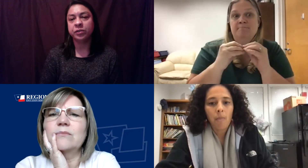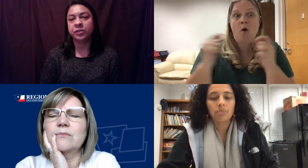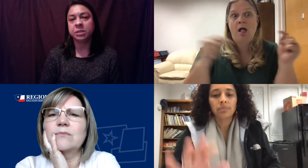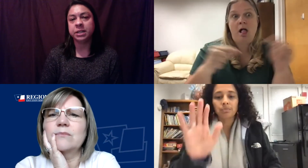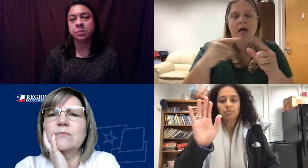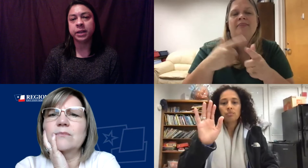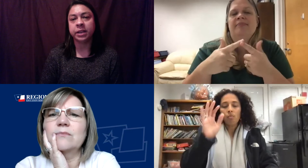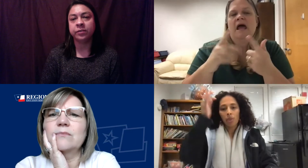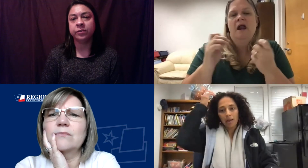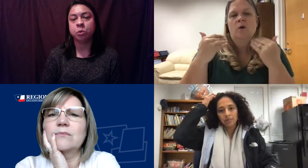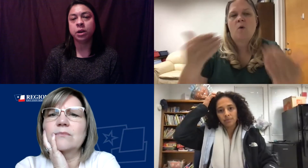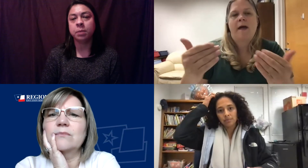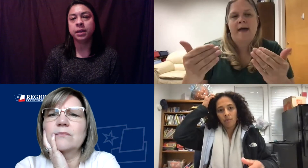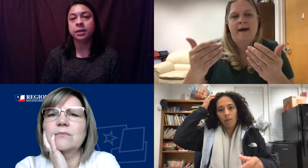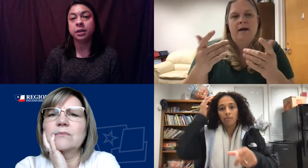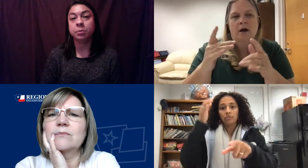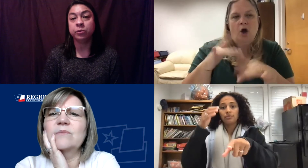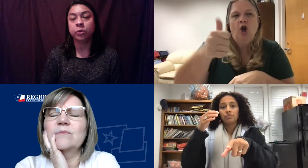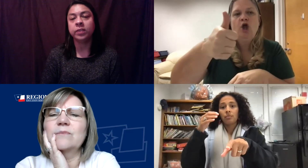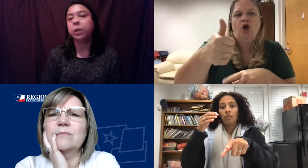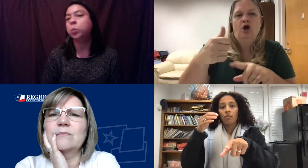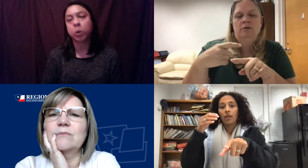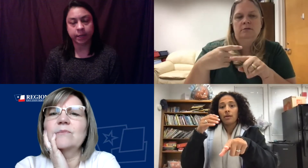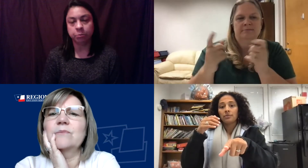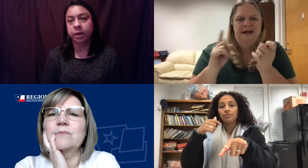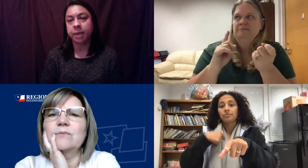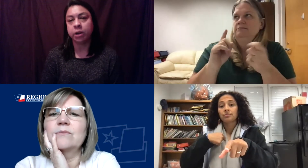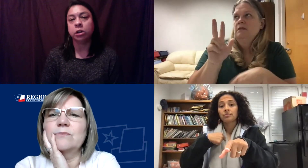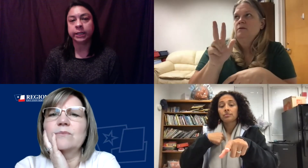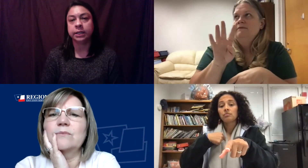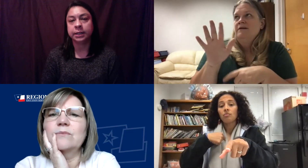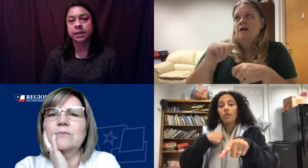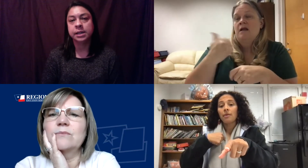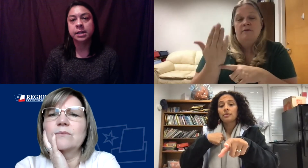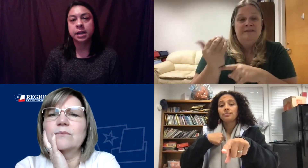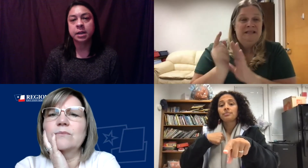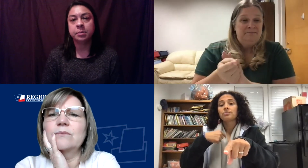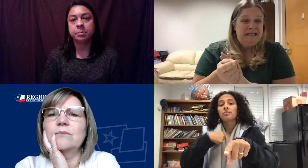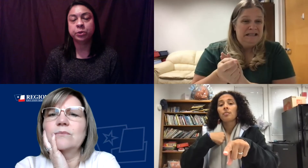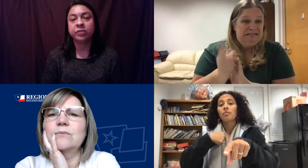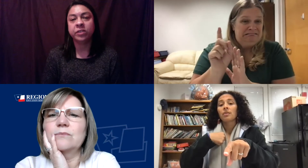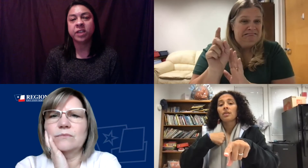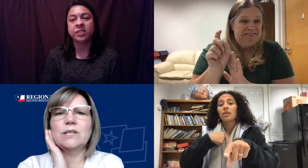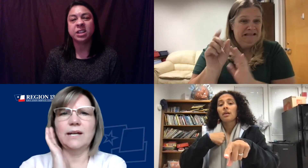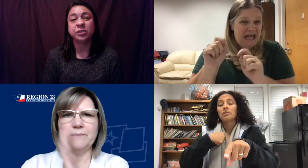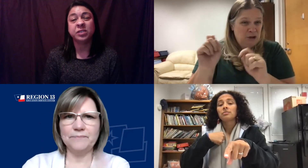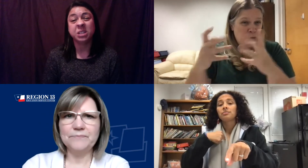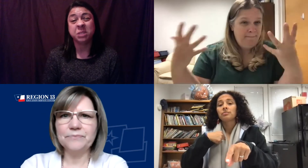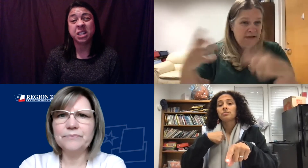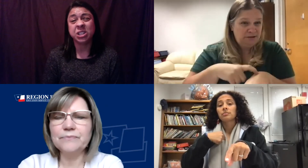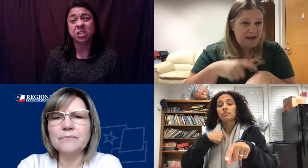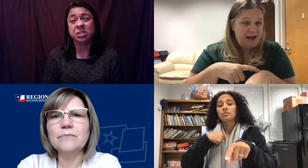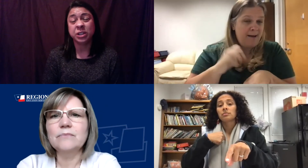another 15 minutes. But if more come in before then we'll go ahead and bring them back earlier. But 3:45 is another